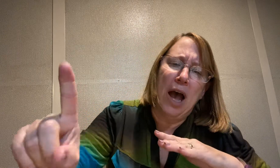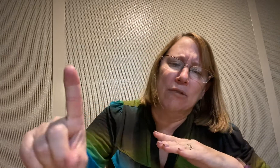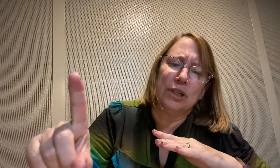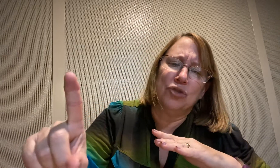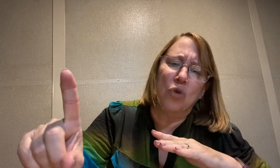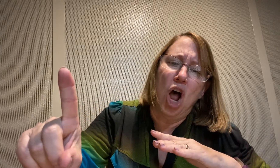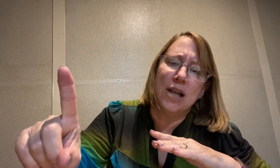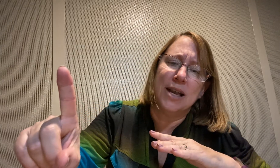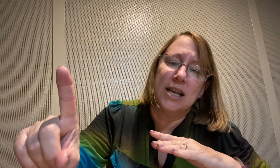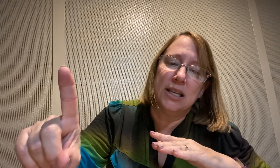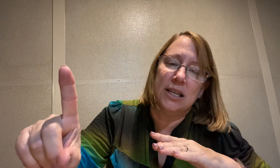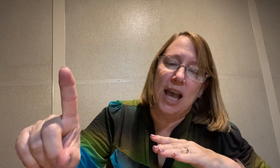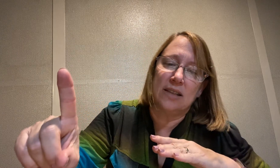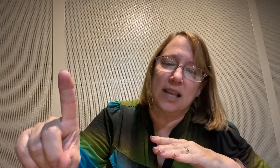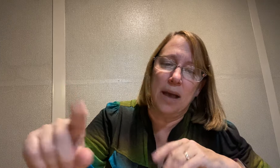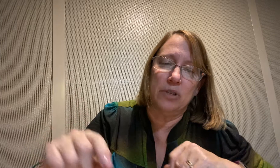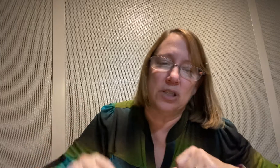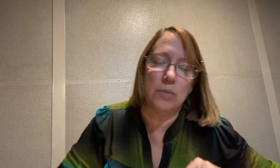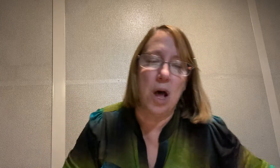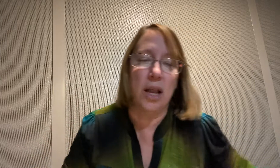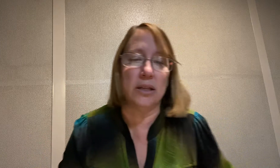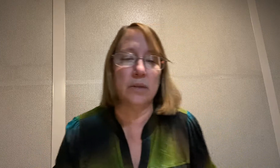pirates run?" asked Captain Smollett.